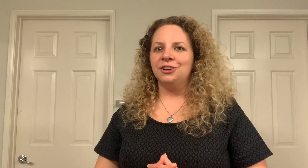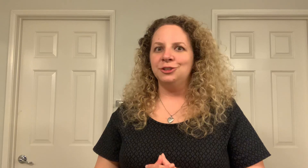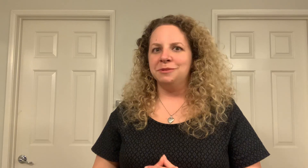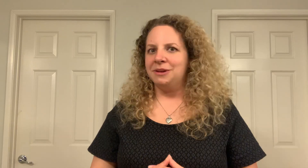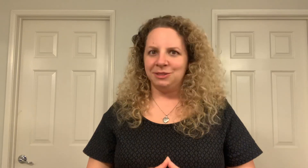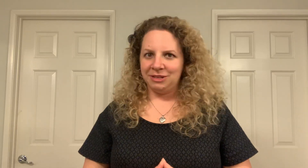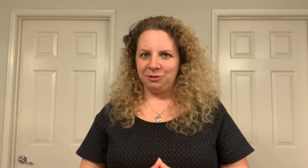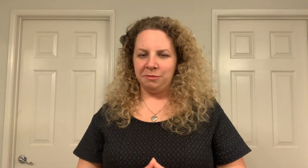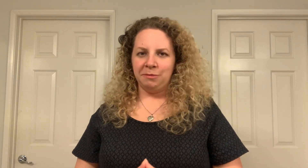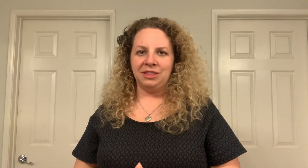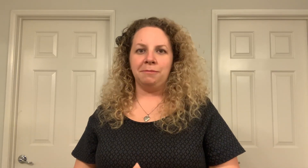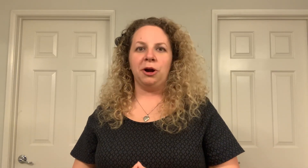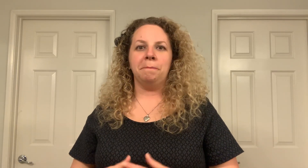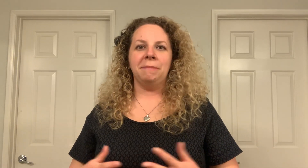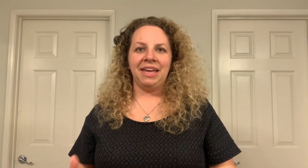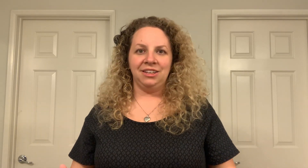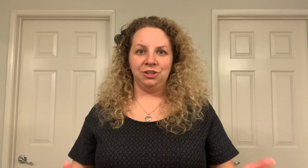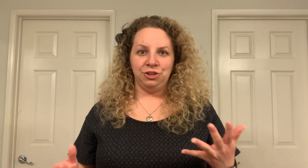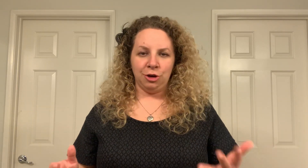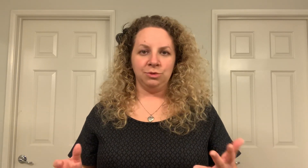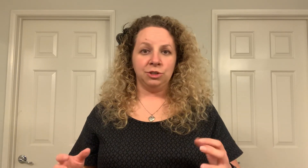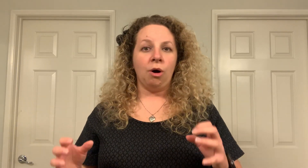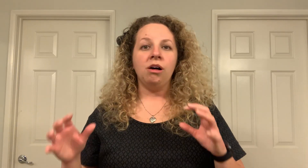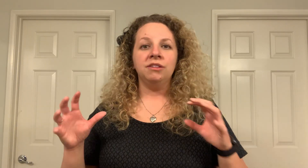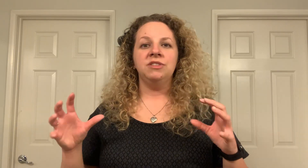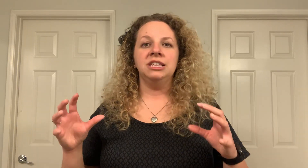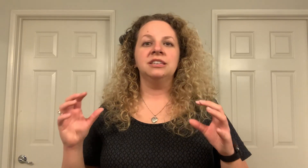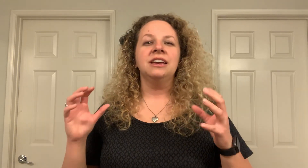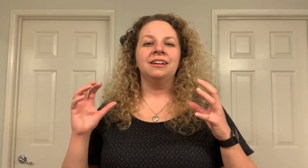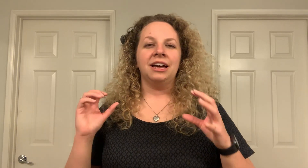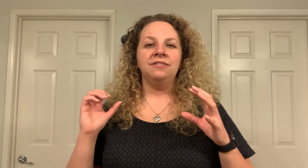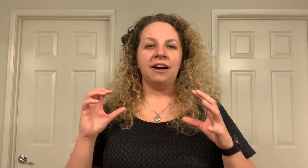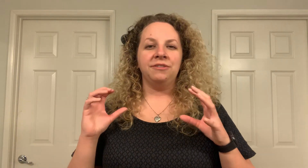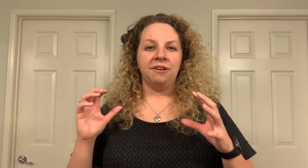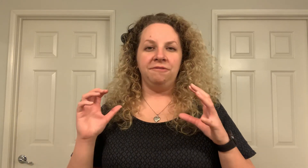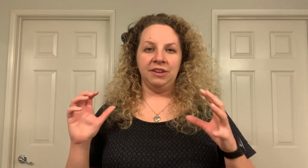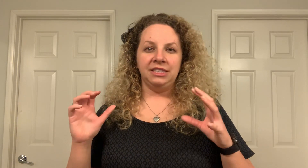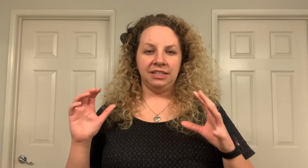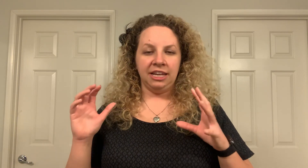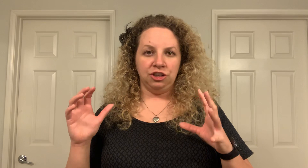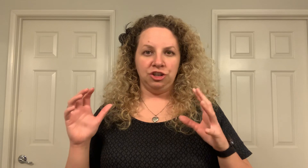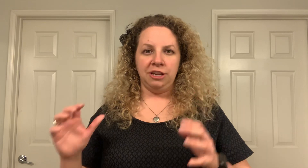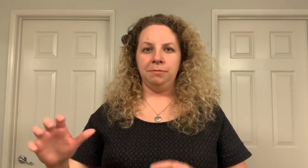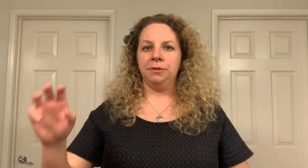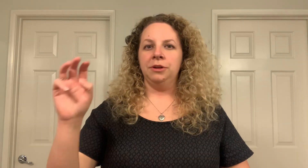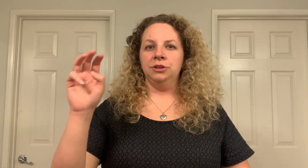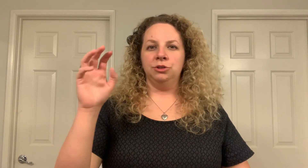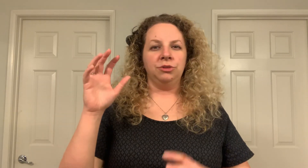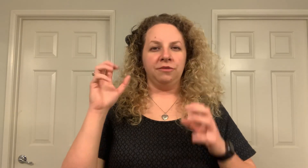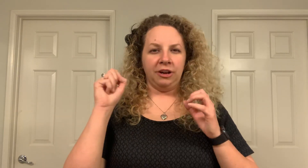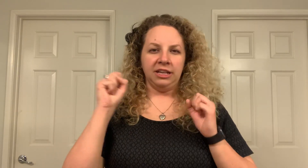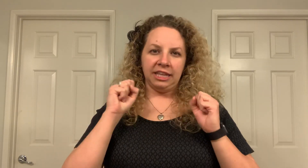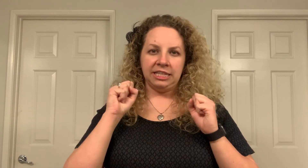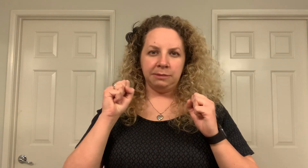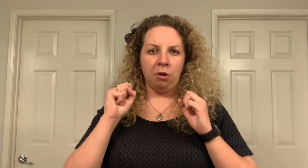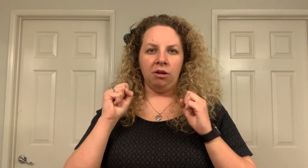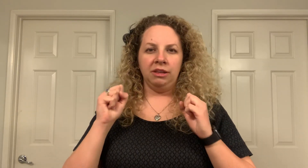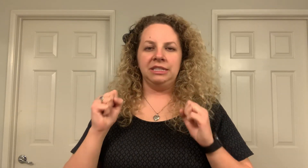letters, the best way to remember them are main toes. So all of these kind of have that fist hand shape. So they're very like small and